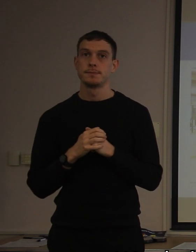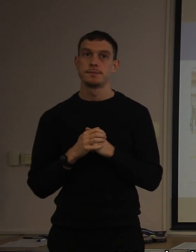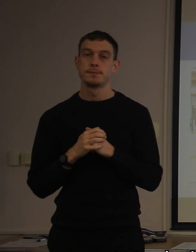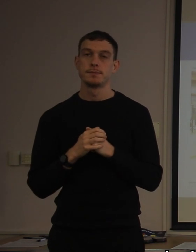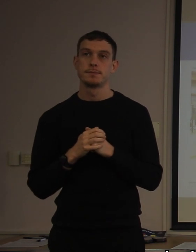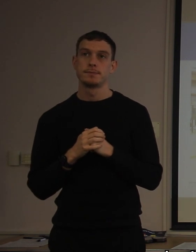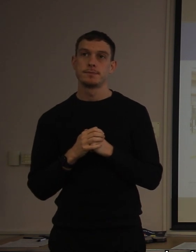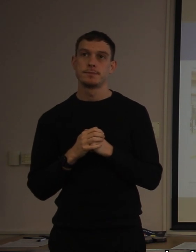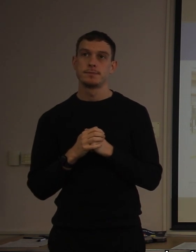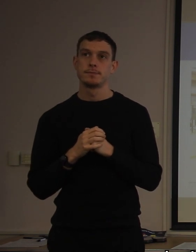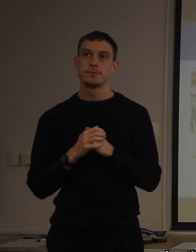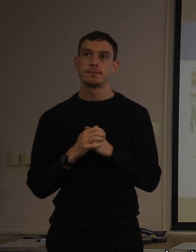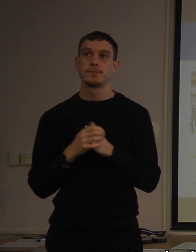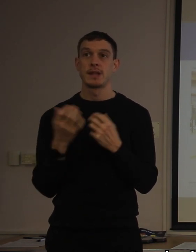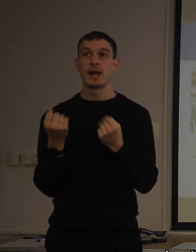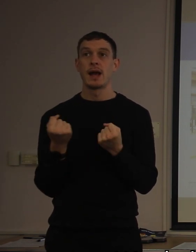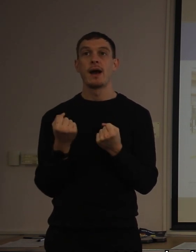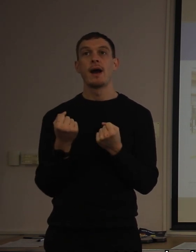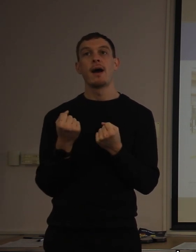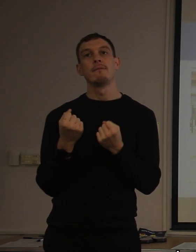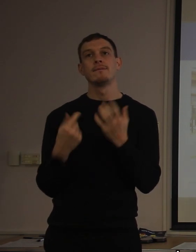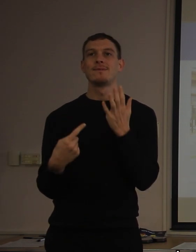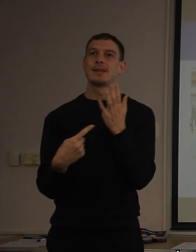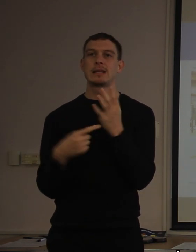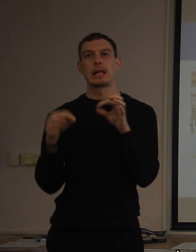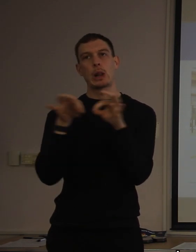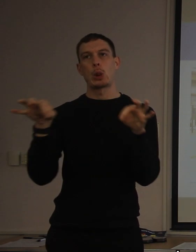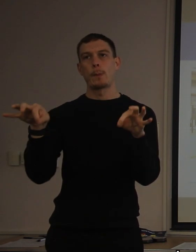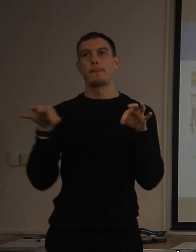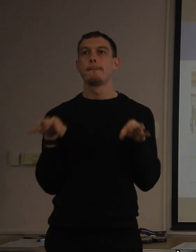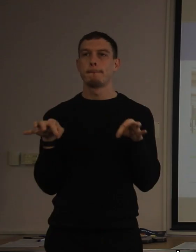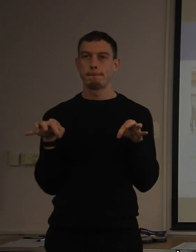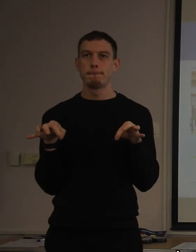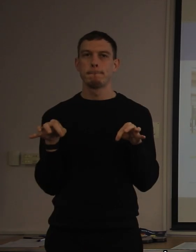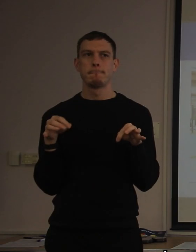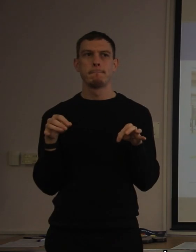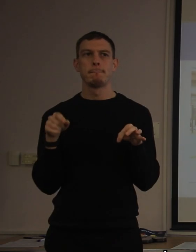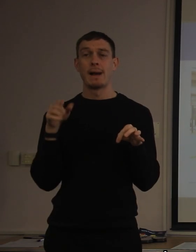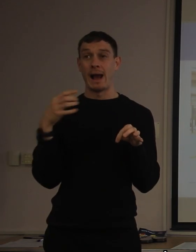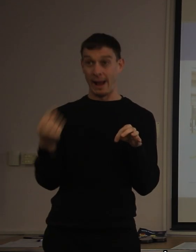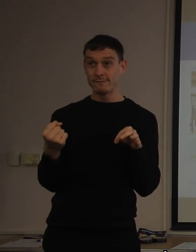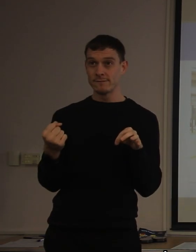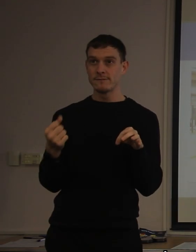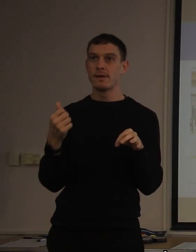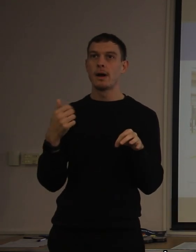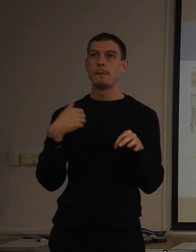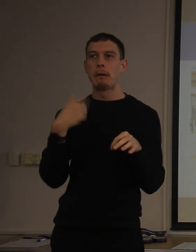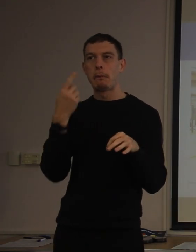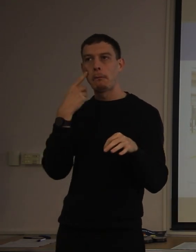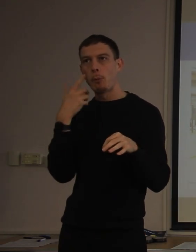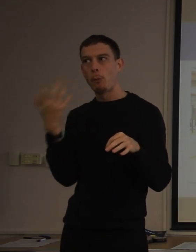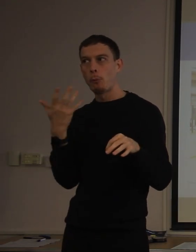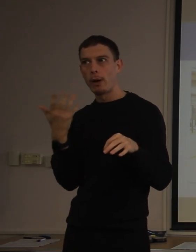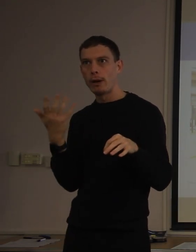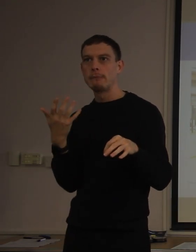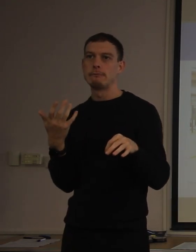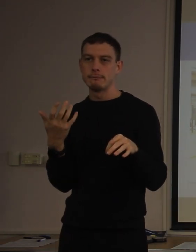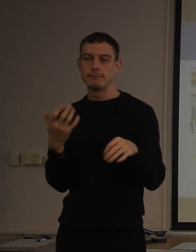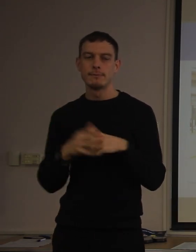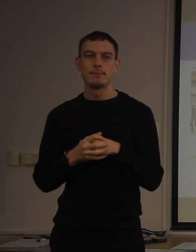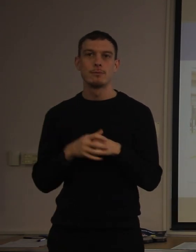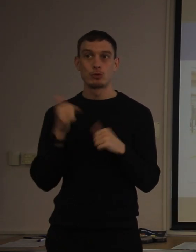We do have a hearing loop, although I do need to find out where that's gone, and that's been a very good reminder.